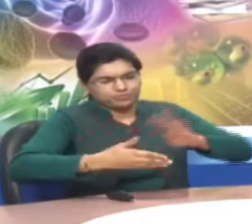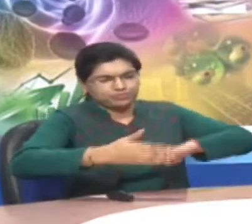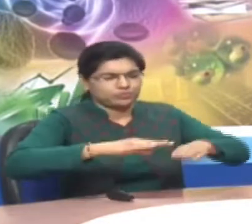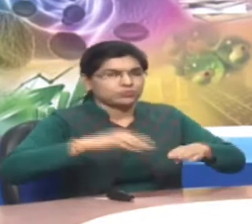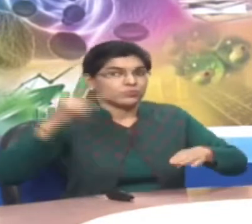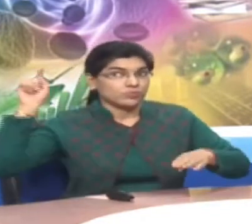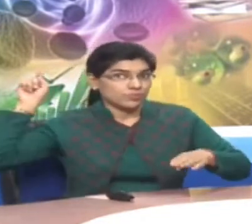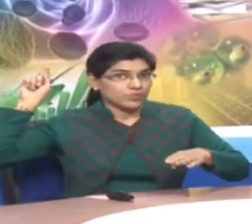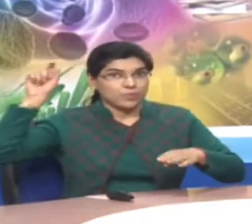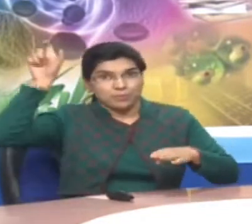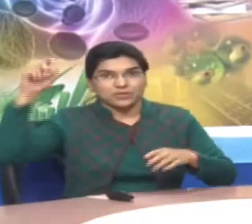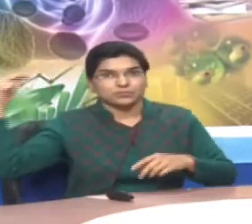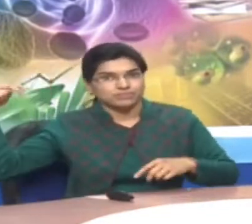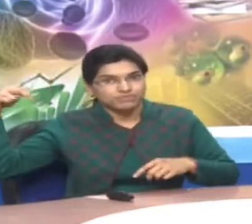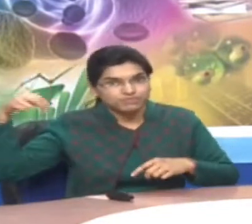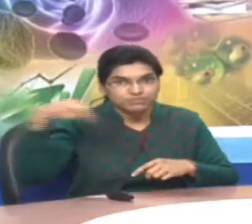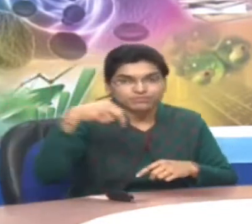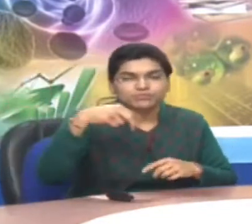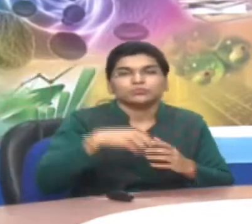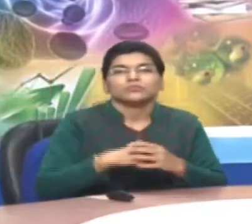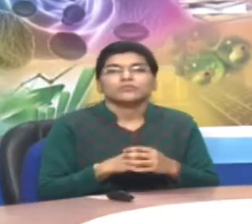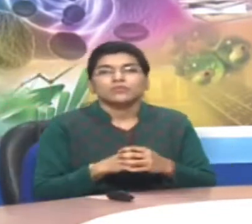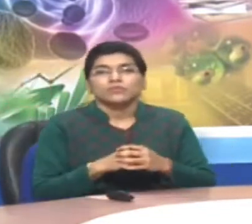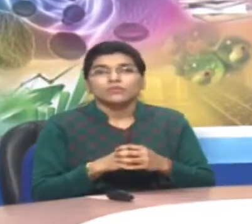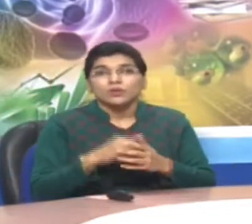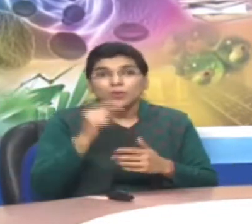And he is holding a revolver in his hand.